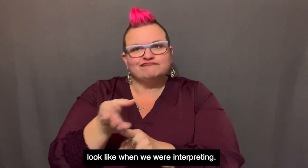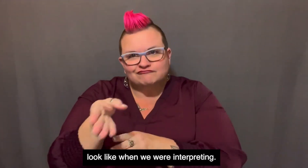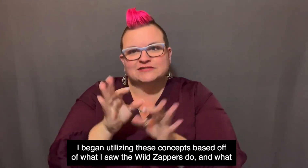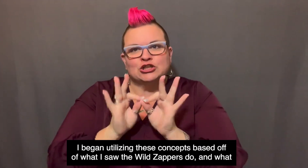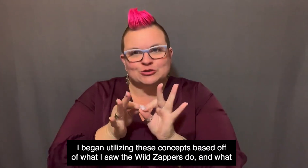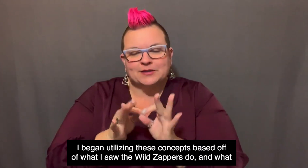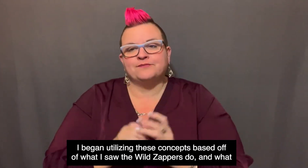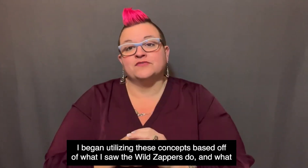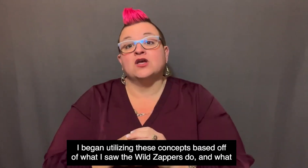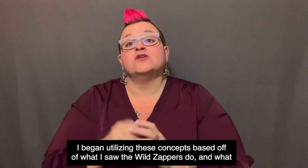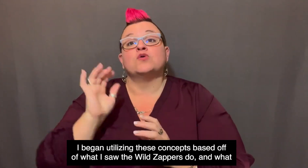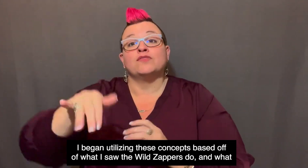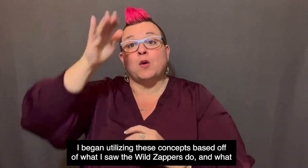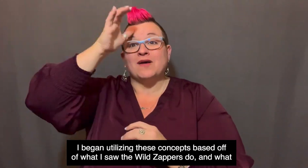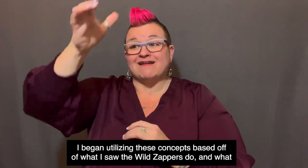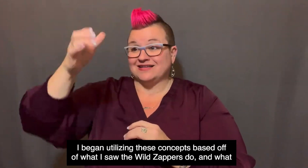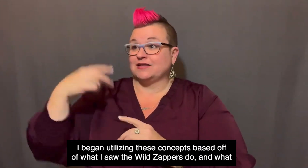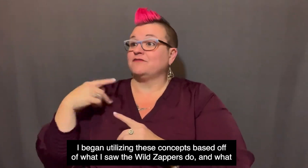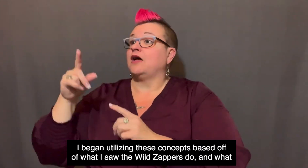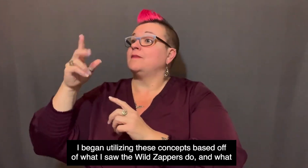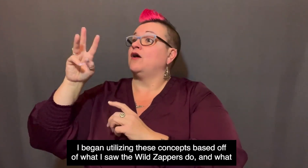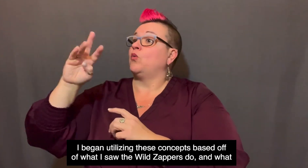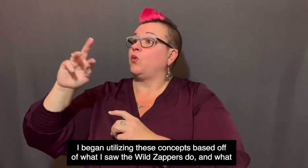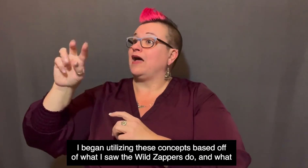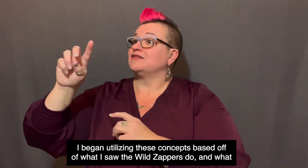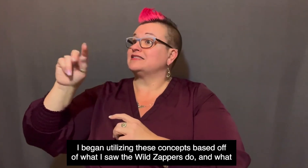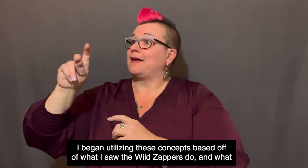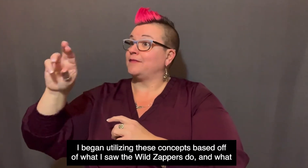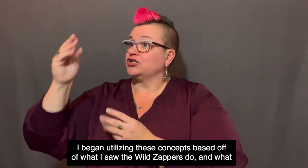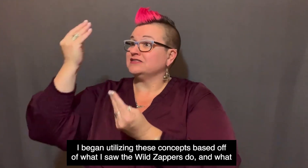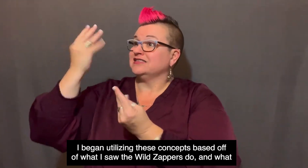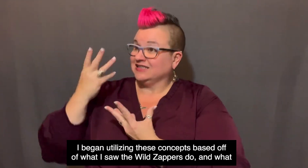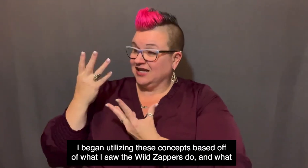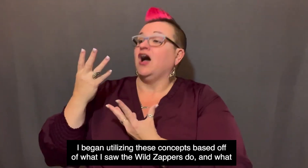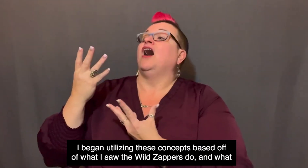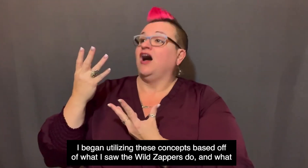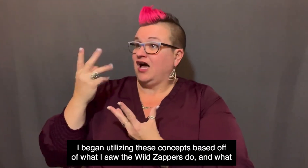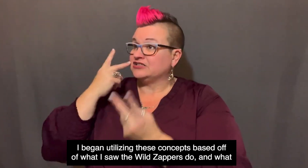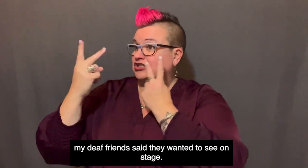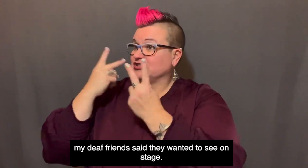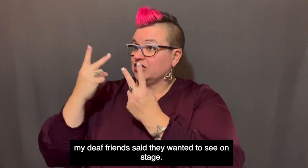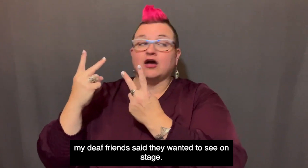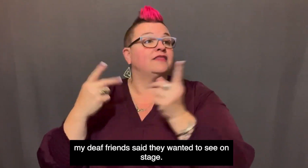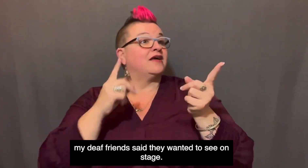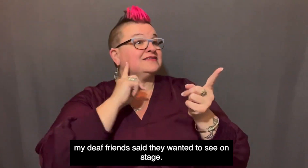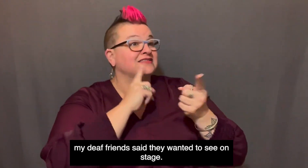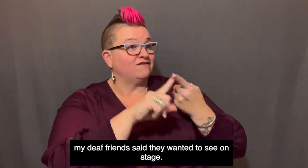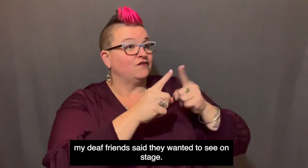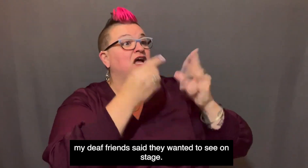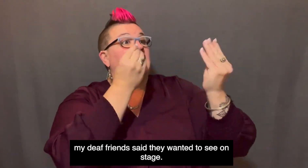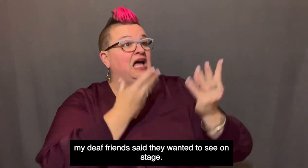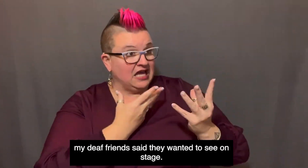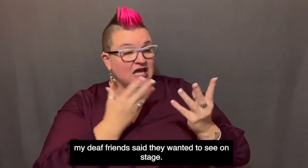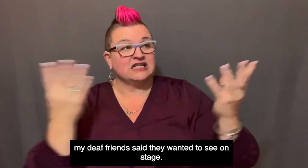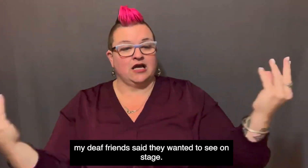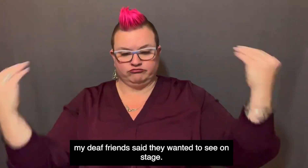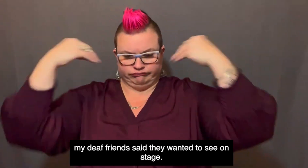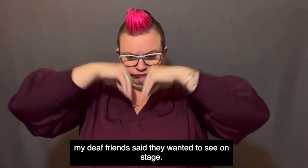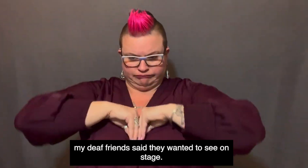I began utilizing these concepts based off of what I saw the Wild Zappers do and what my deaf friends said they wanted to see on stage.